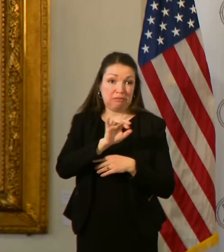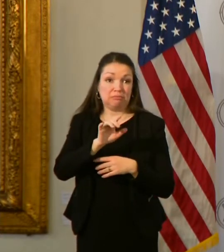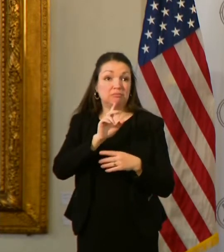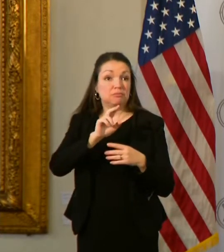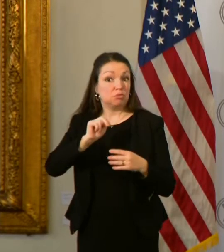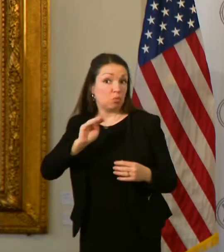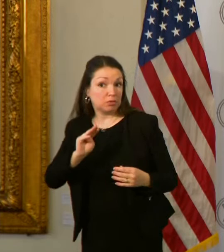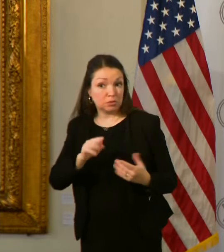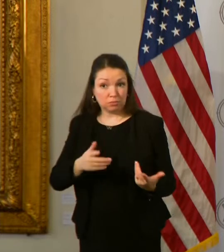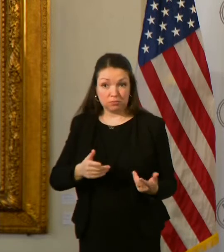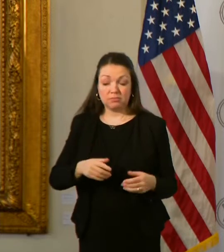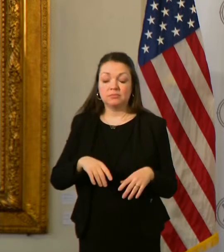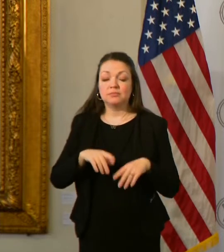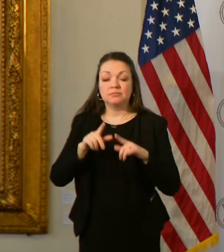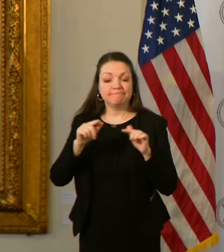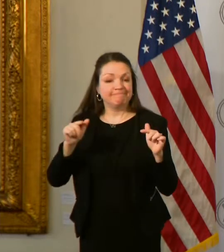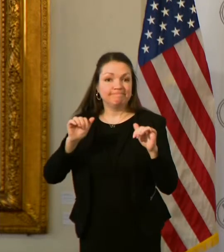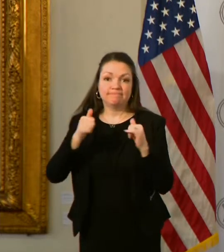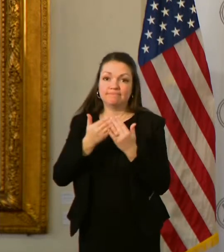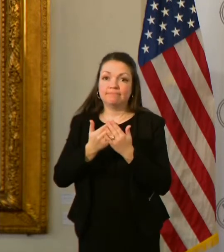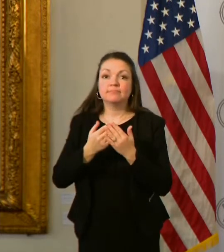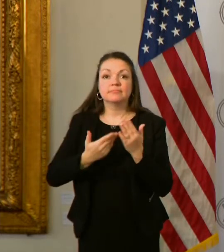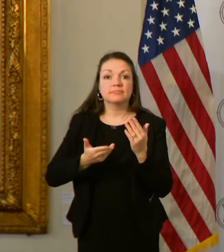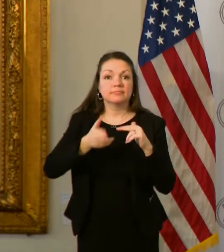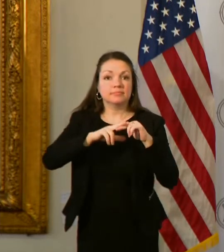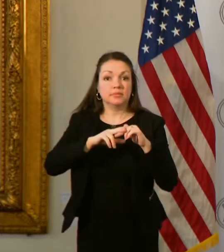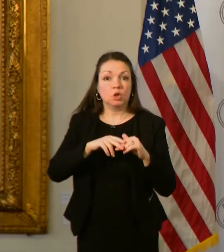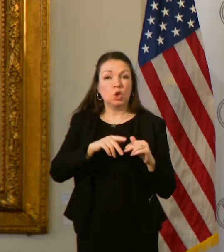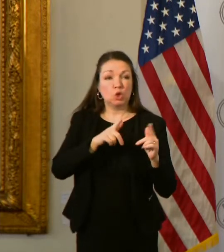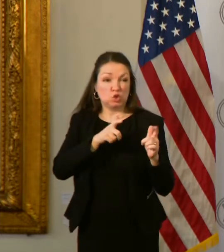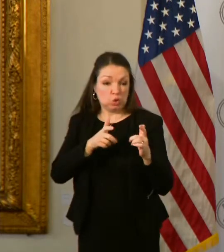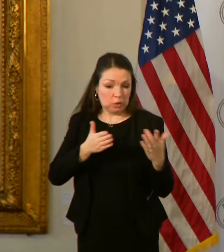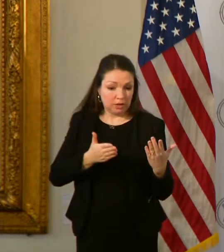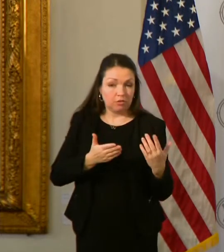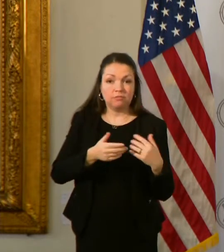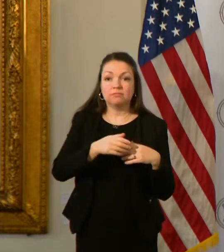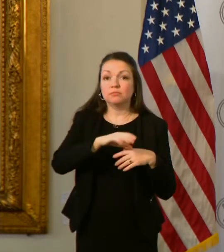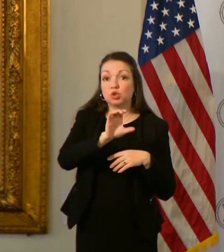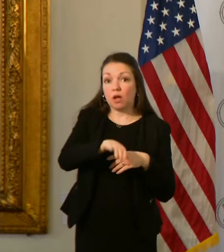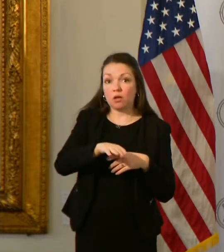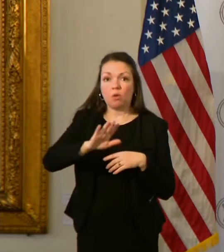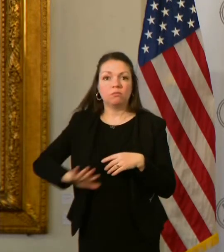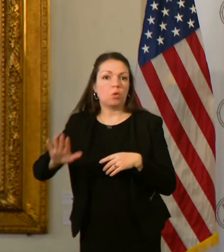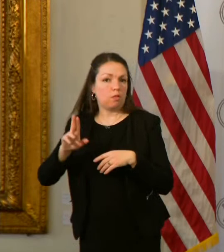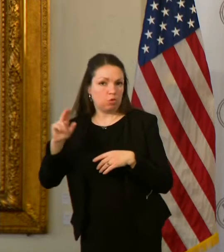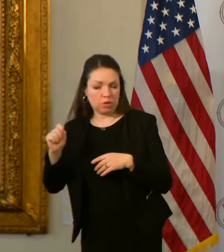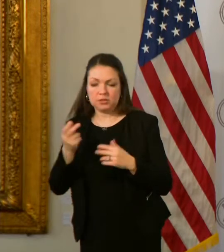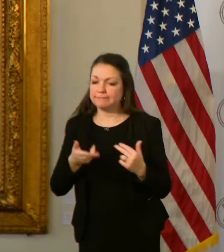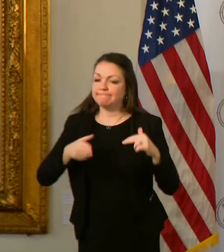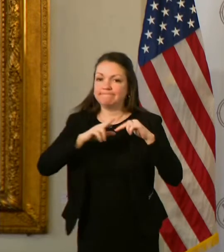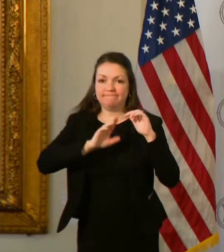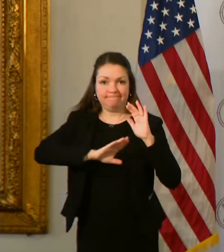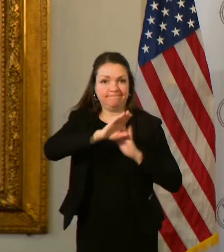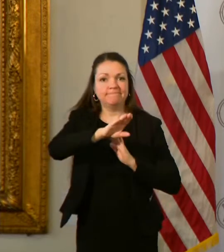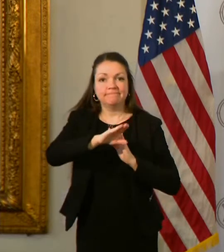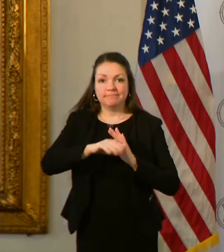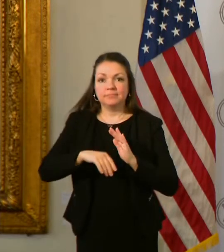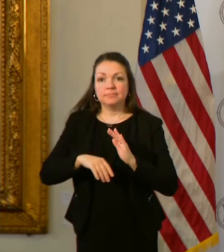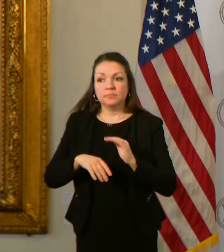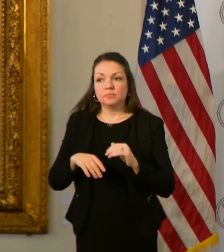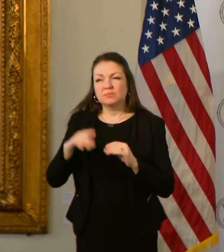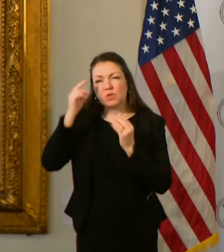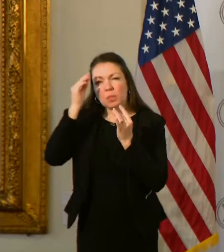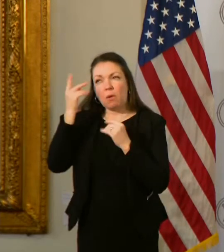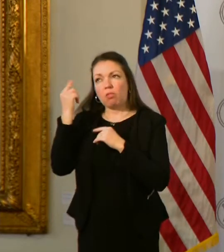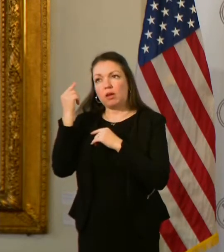Shootings are up here in Chicago and across the country. When we think about last year's homicide